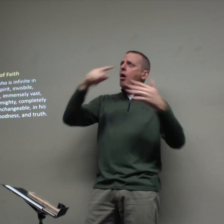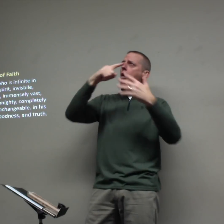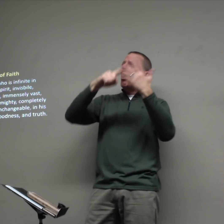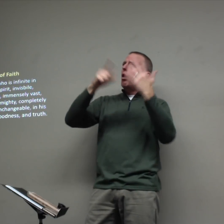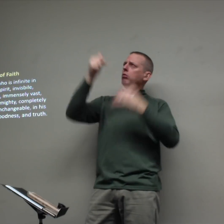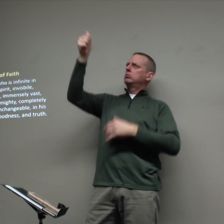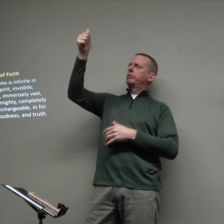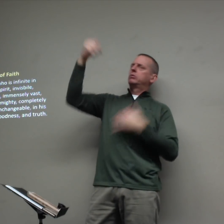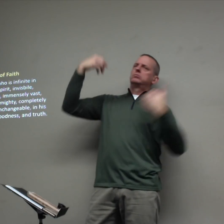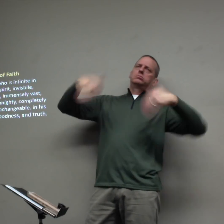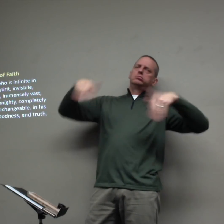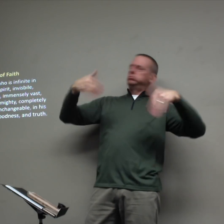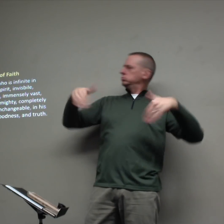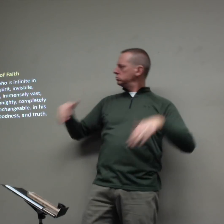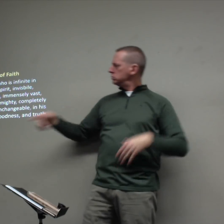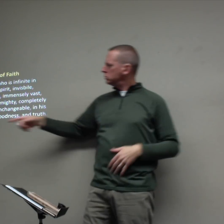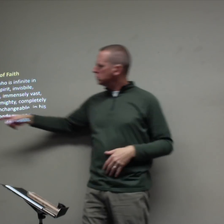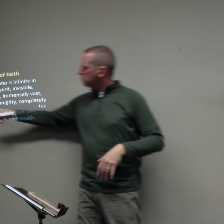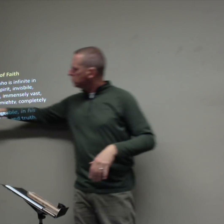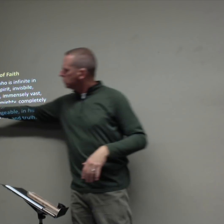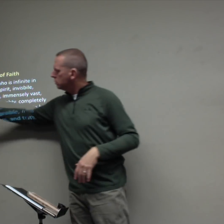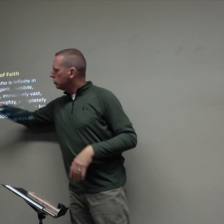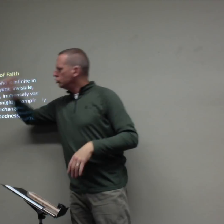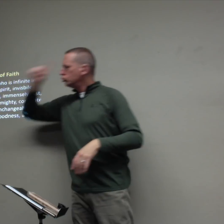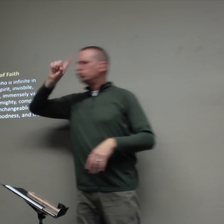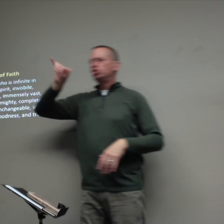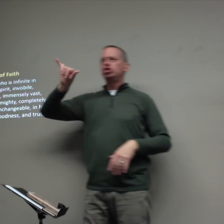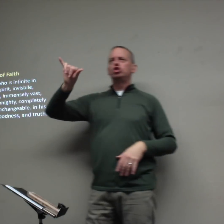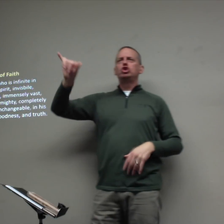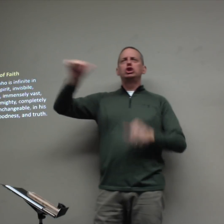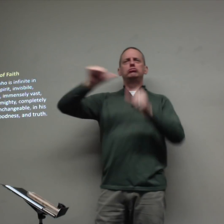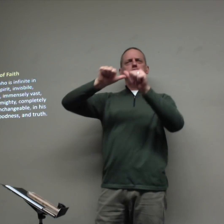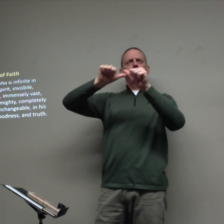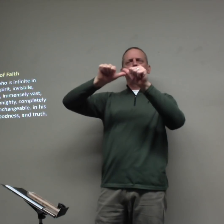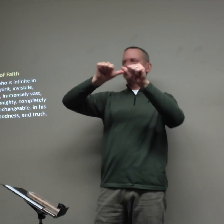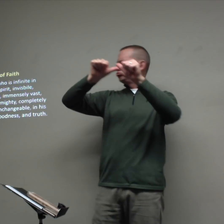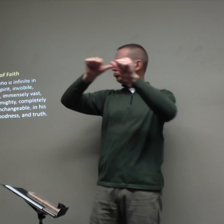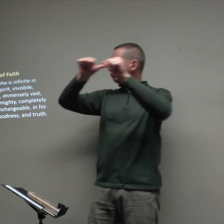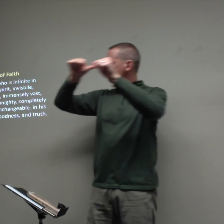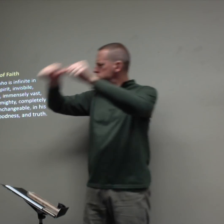Everything that he does, he himself is incredible, eternal,